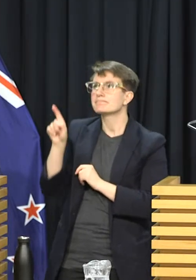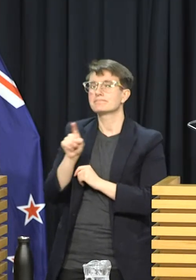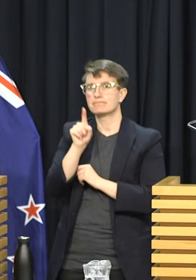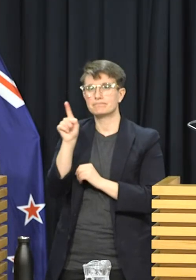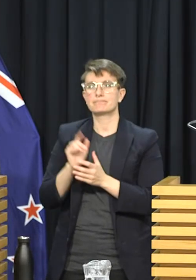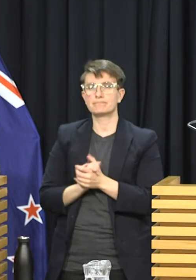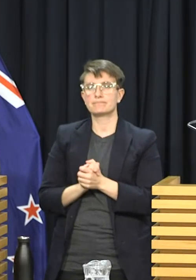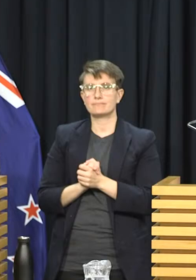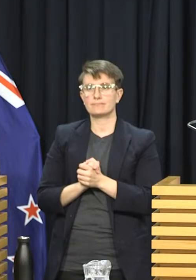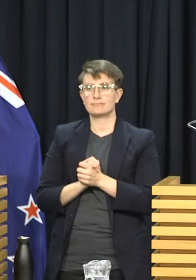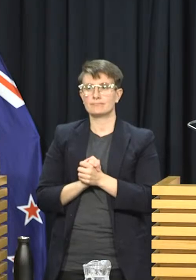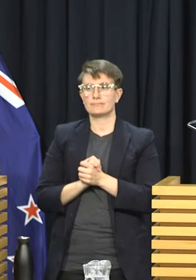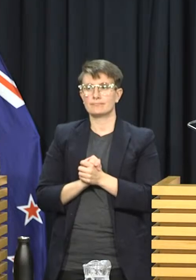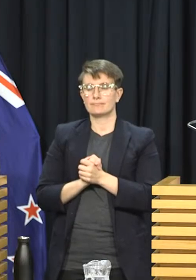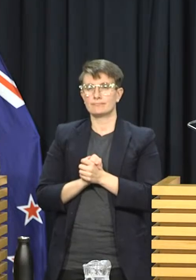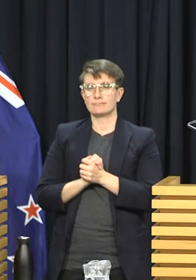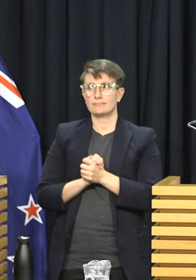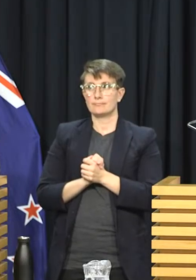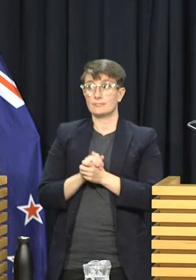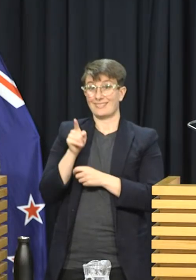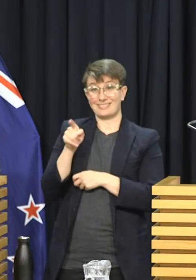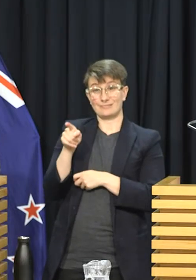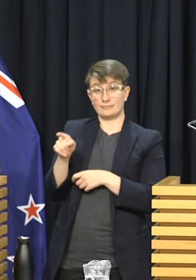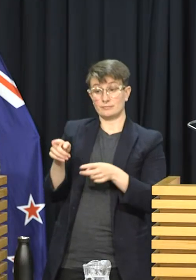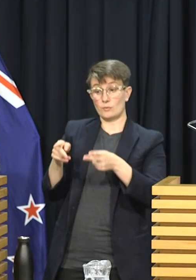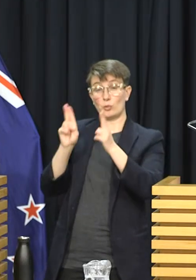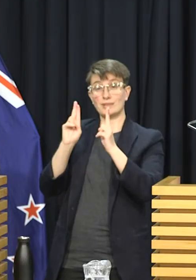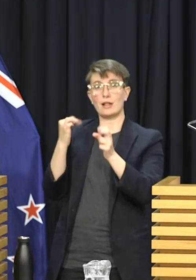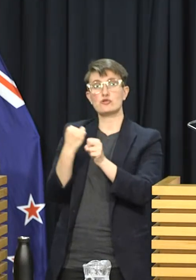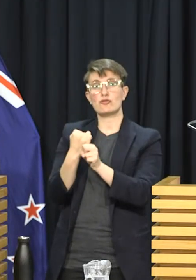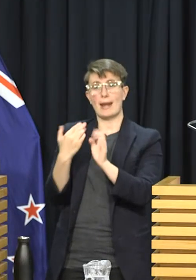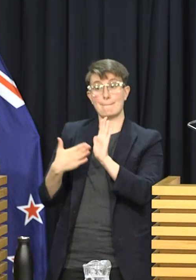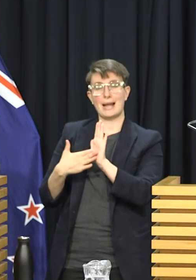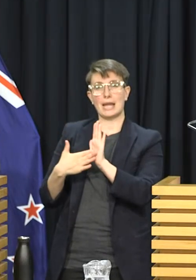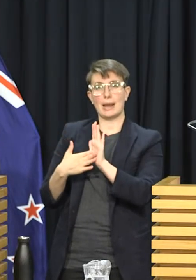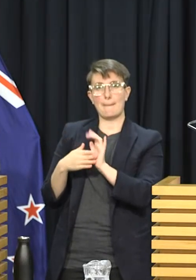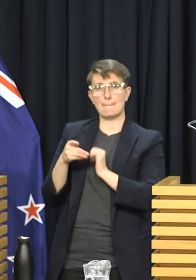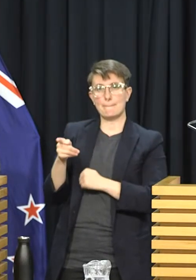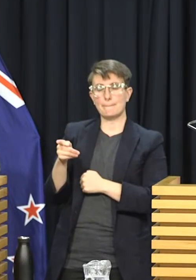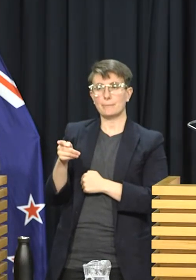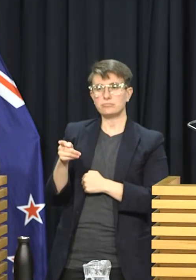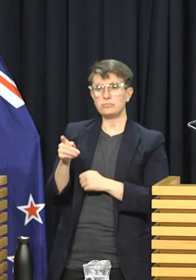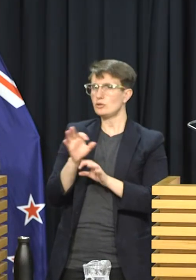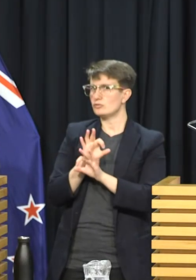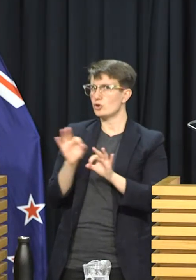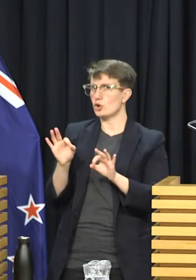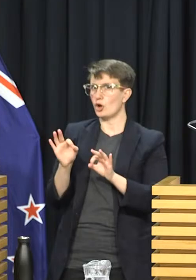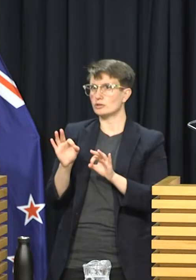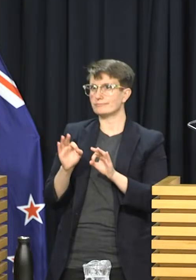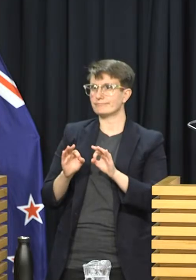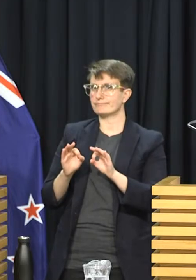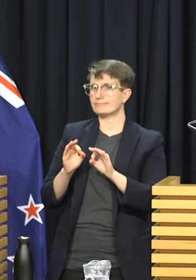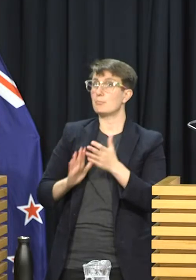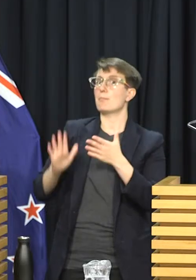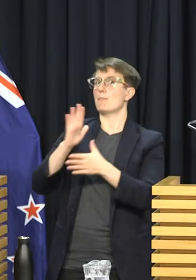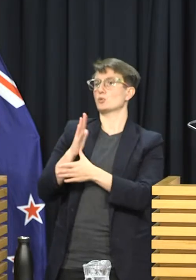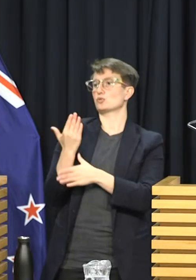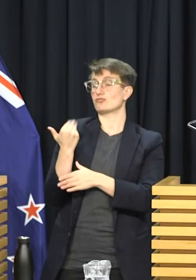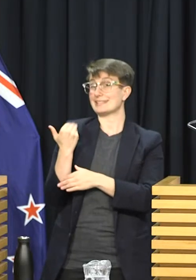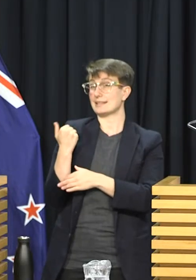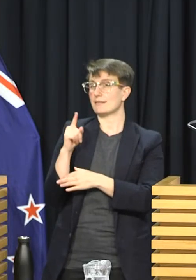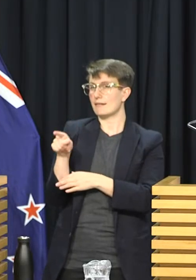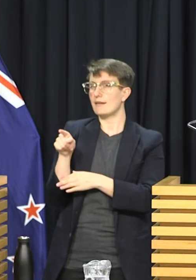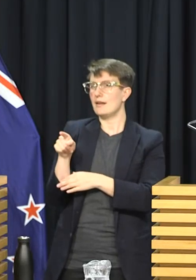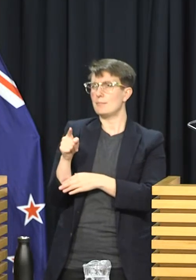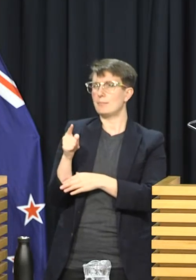I haven't got the most recent update on the Grand Millennium, but from what I understand, the desktop review certainly was completed